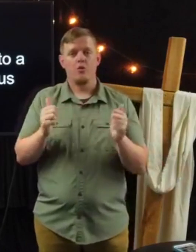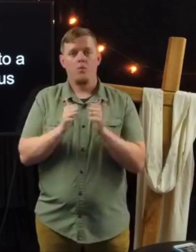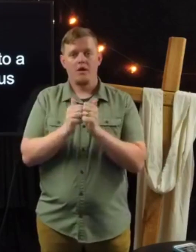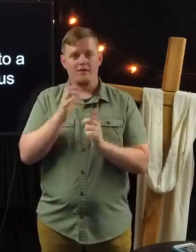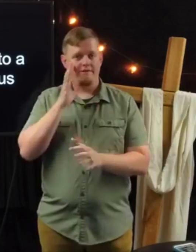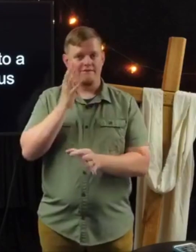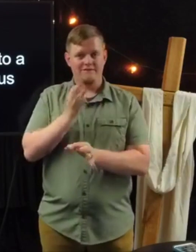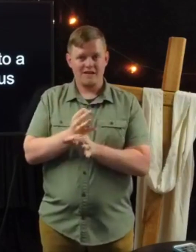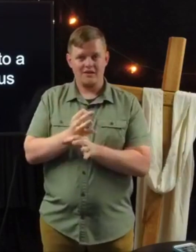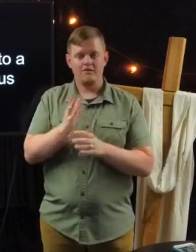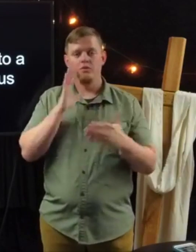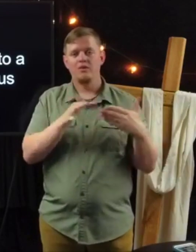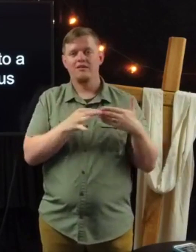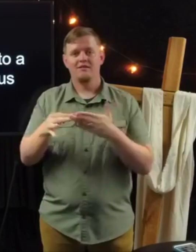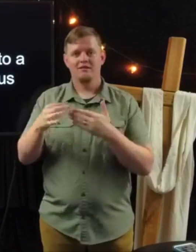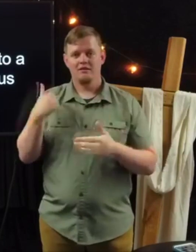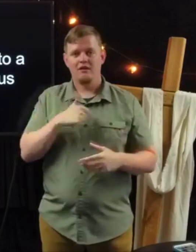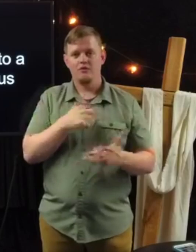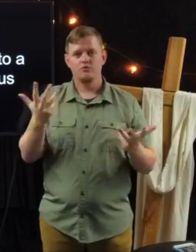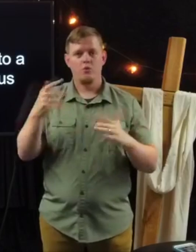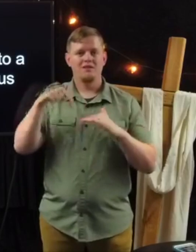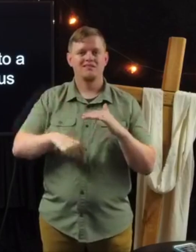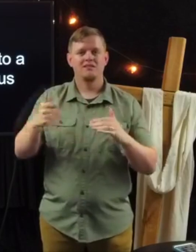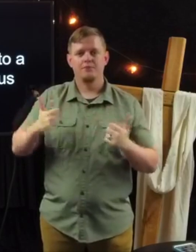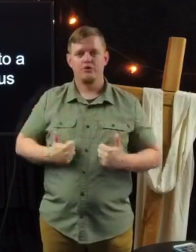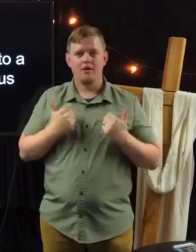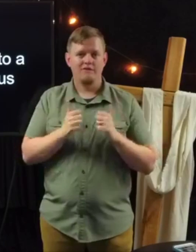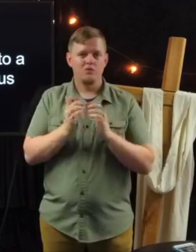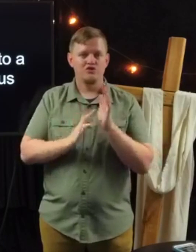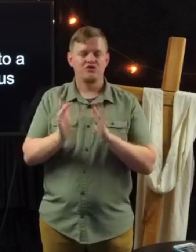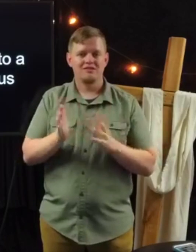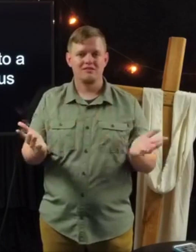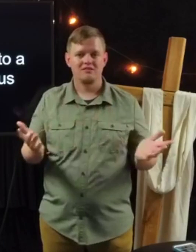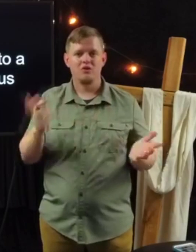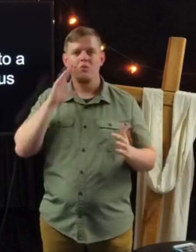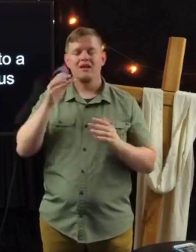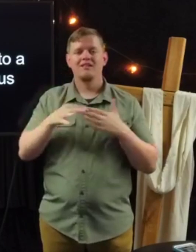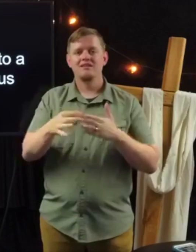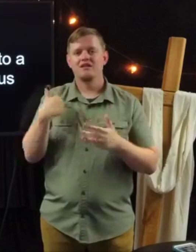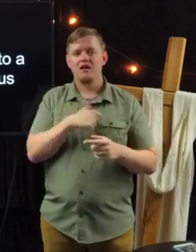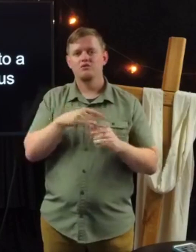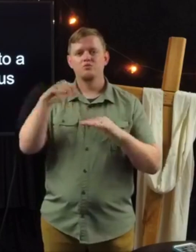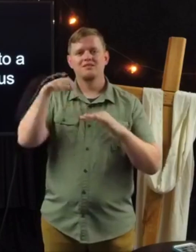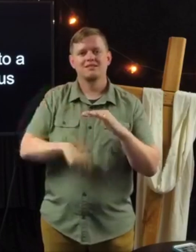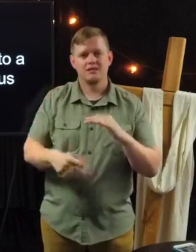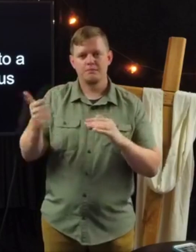Fear with faith leads to a deeper life with Jesus. It will lead us to